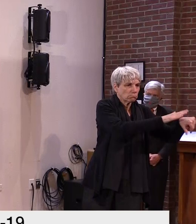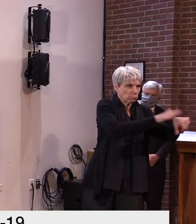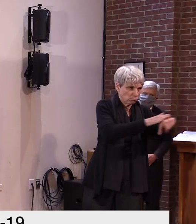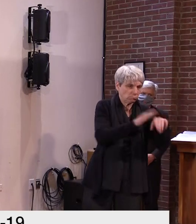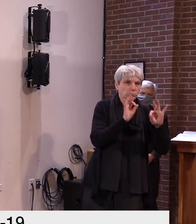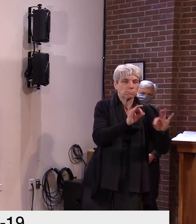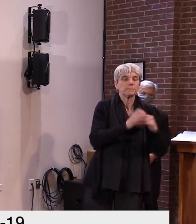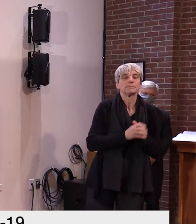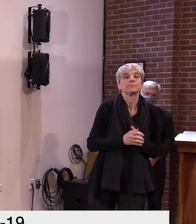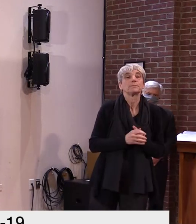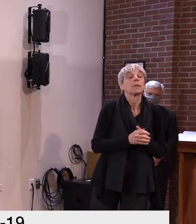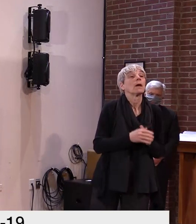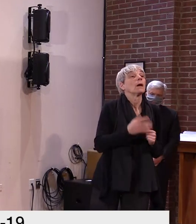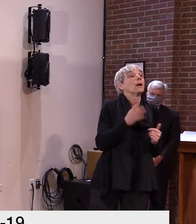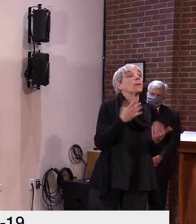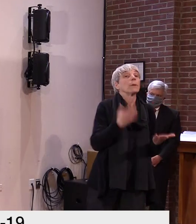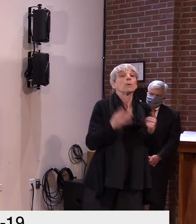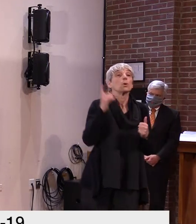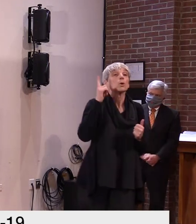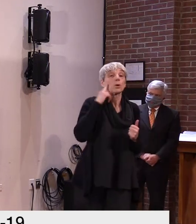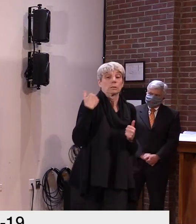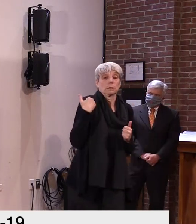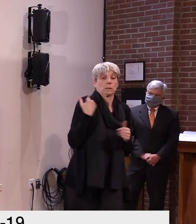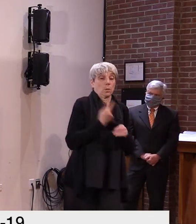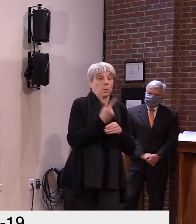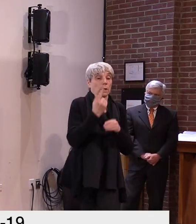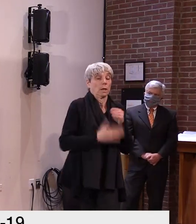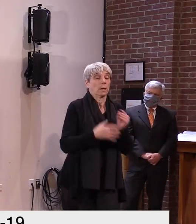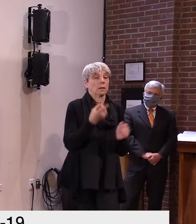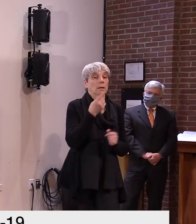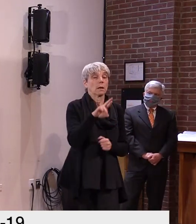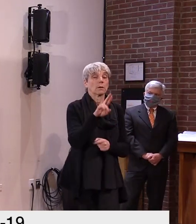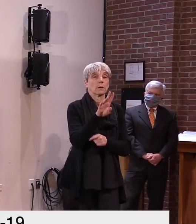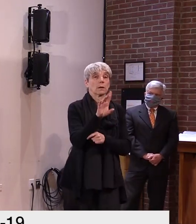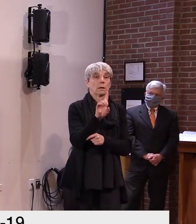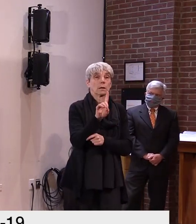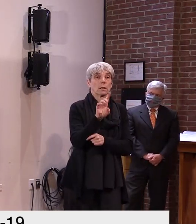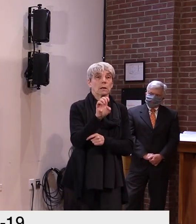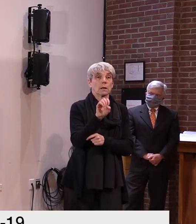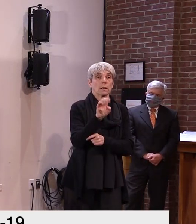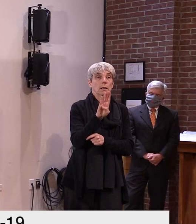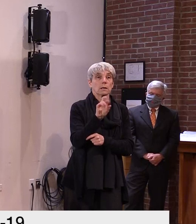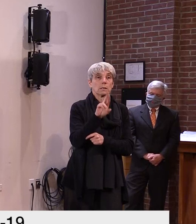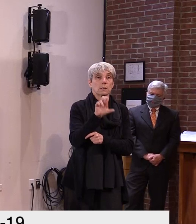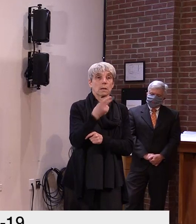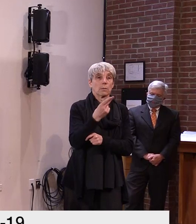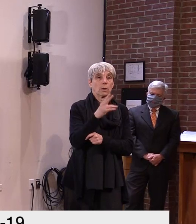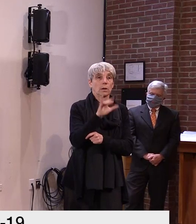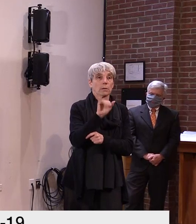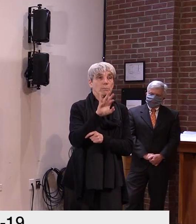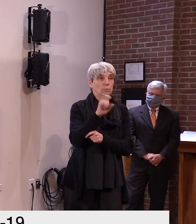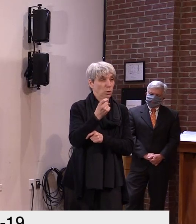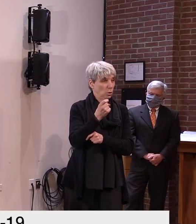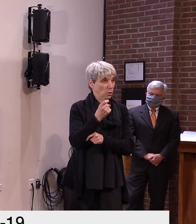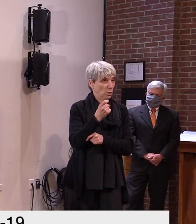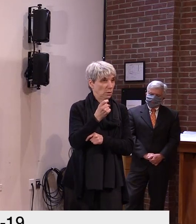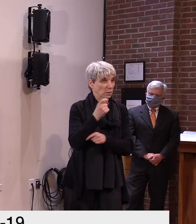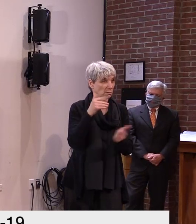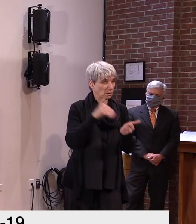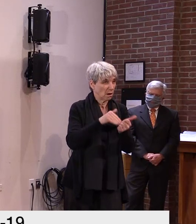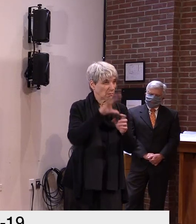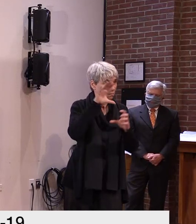Dr. Deborah Birx, the Coronavirus Response Coordinator for the White House Coronavirus Task Force, came to